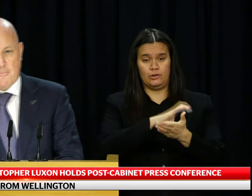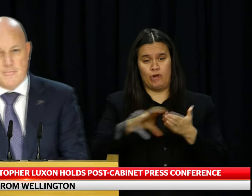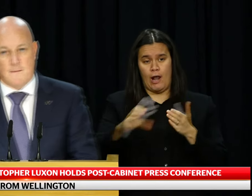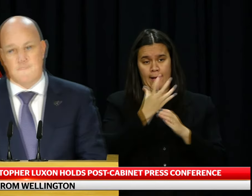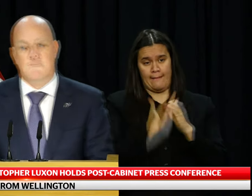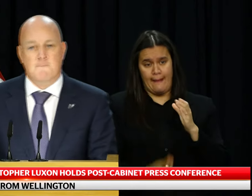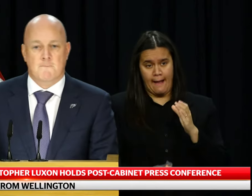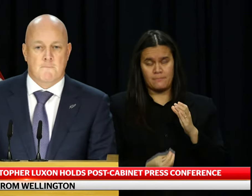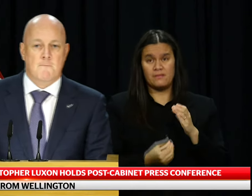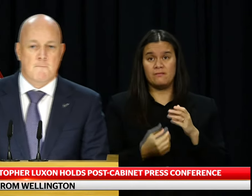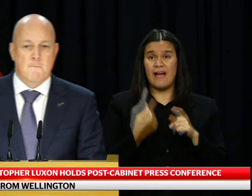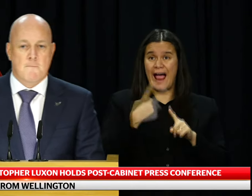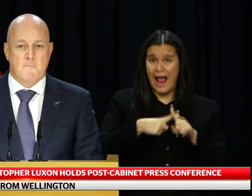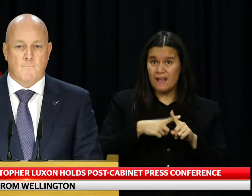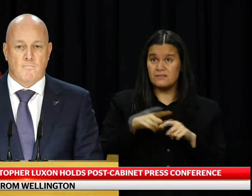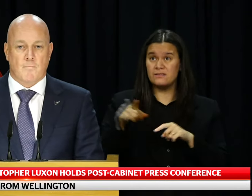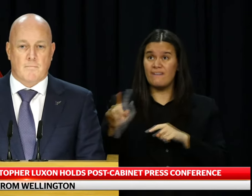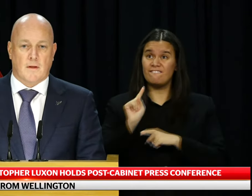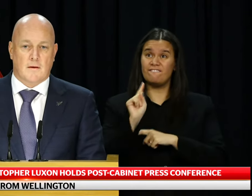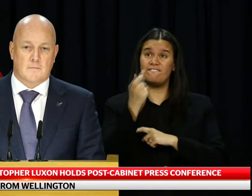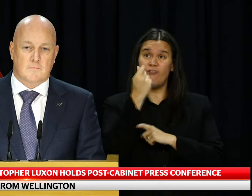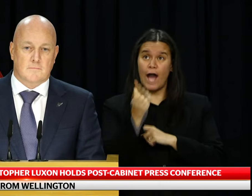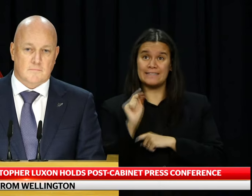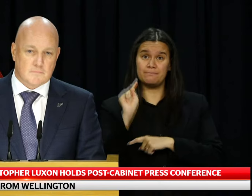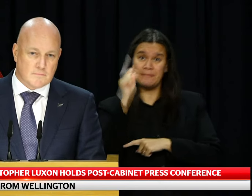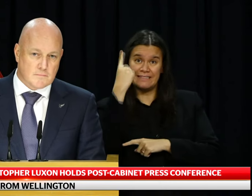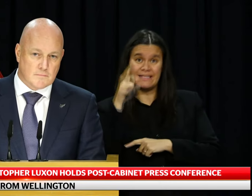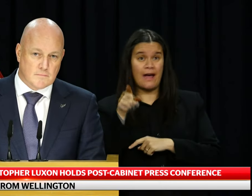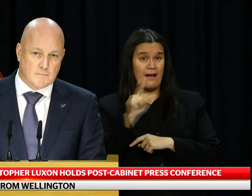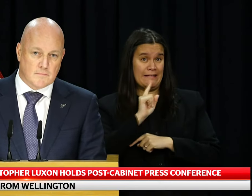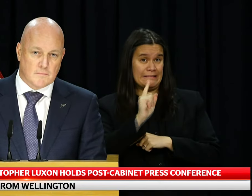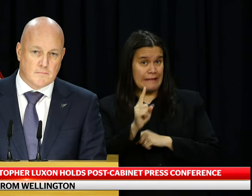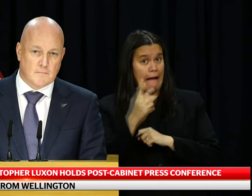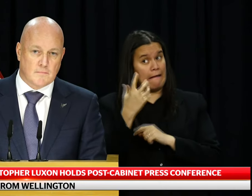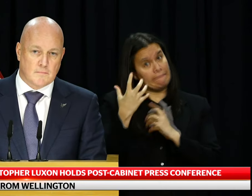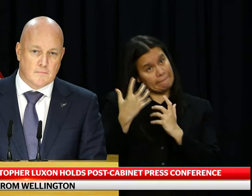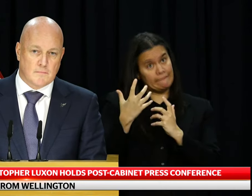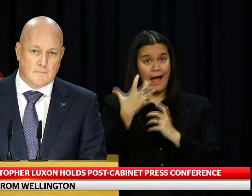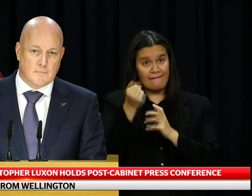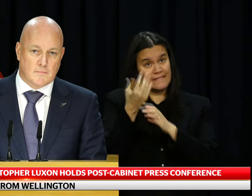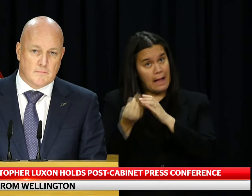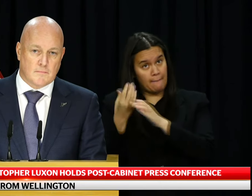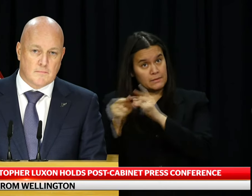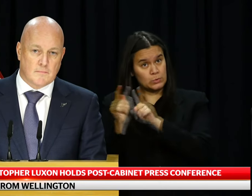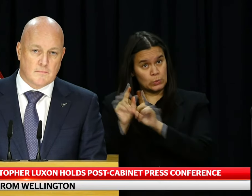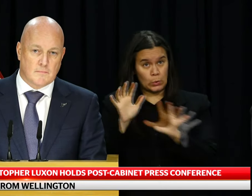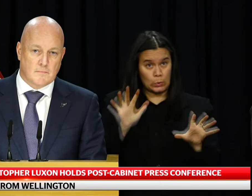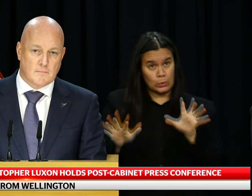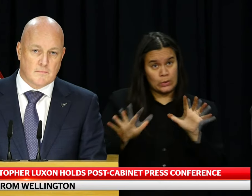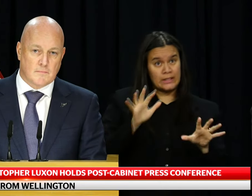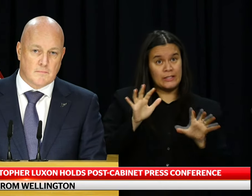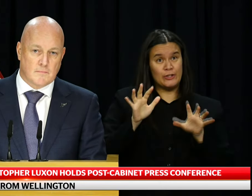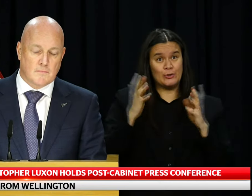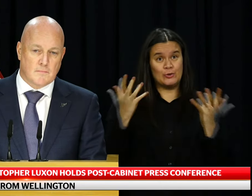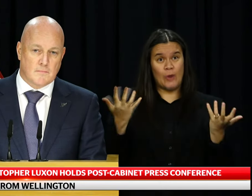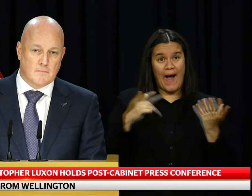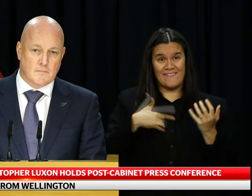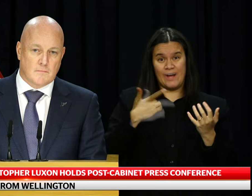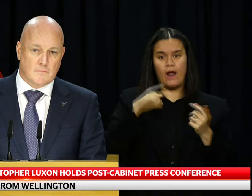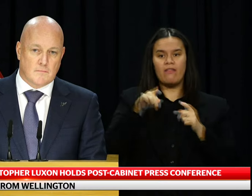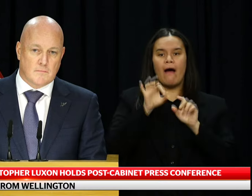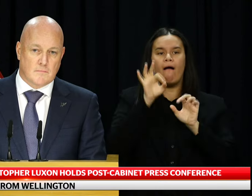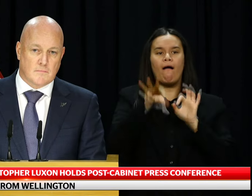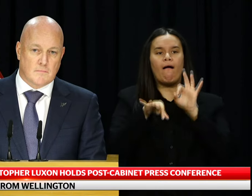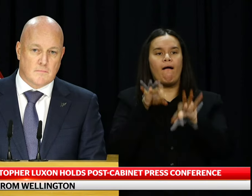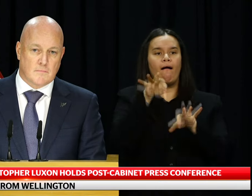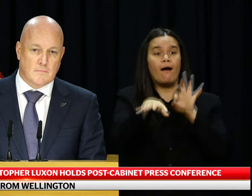issues that you've been having for some time. It very much seems like your ministers are very softly downplaying the situation, so you can come to the budget and say, this